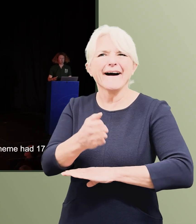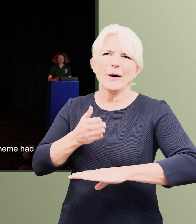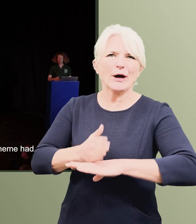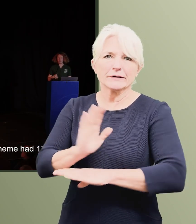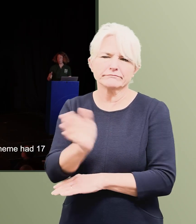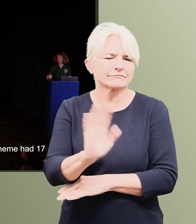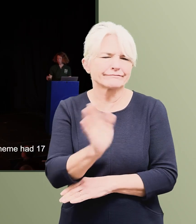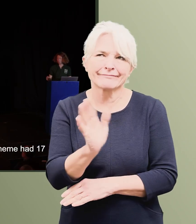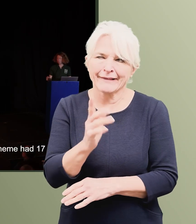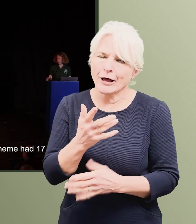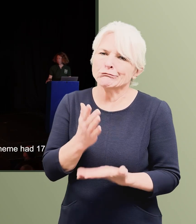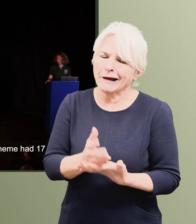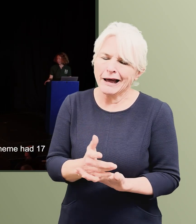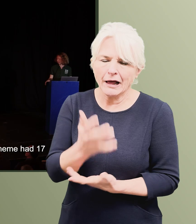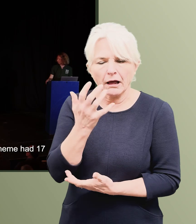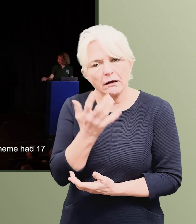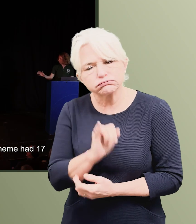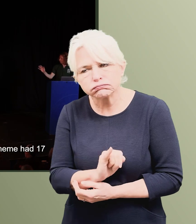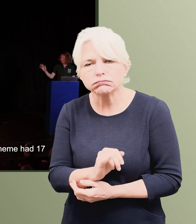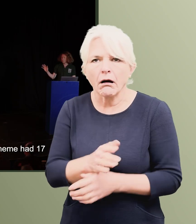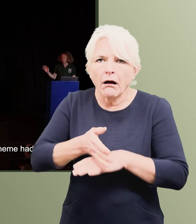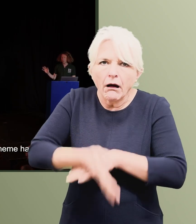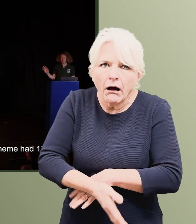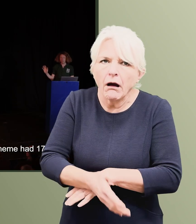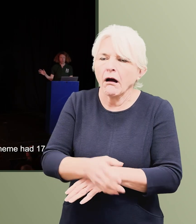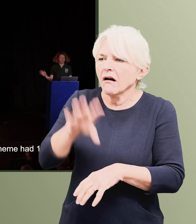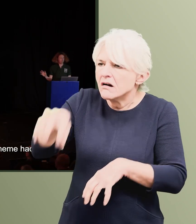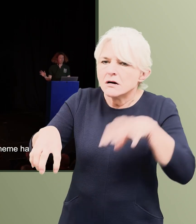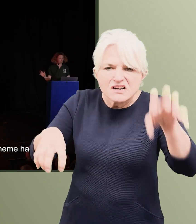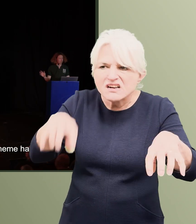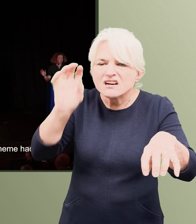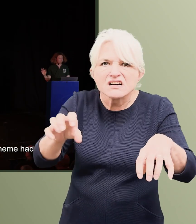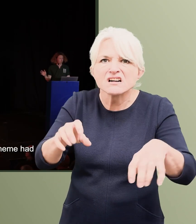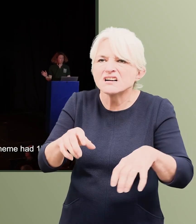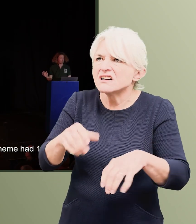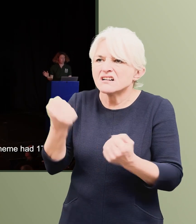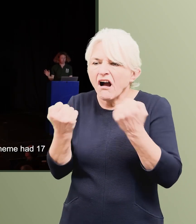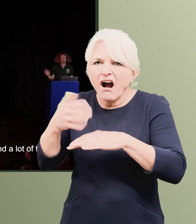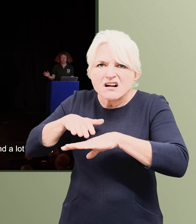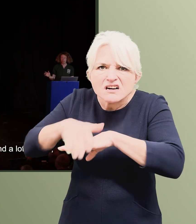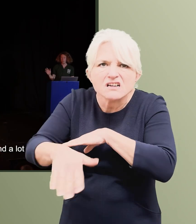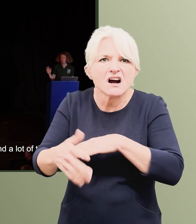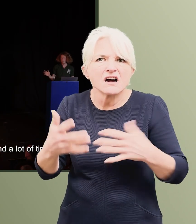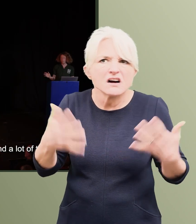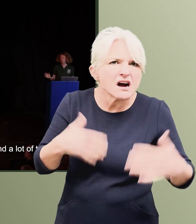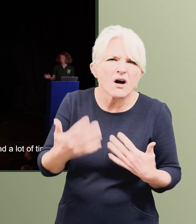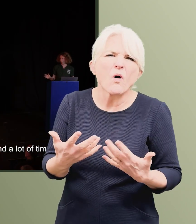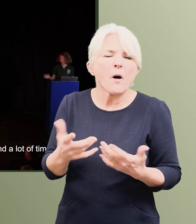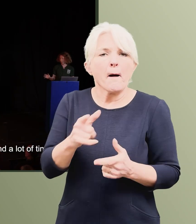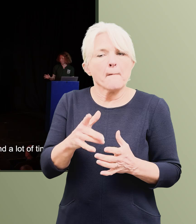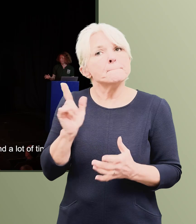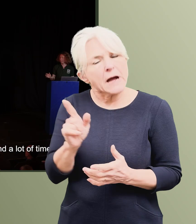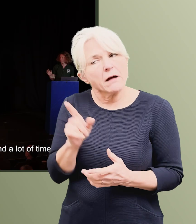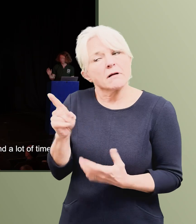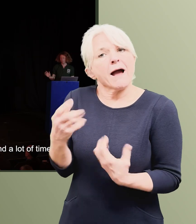Bigger budgets, more jobs fundamentally. This scheme had 17 archaeologists working pretty much full-time for 15 months